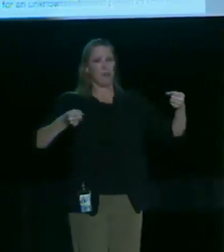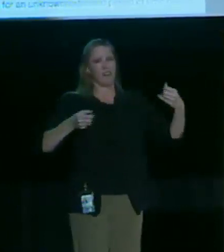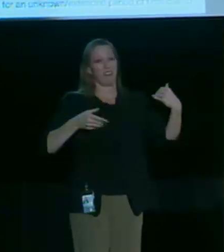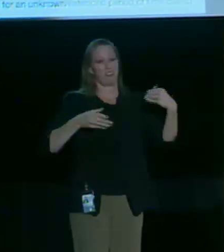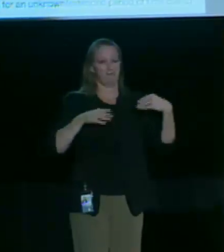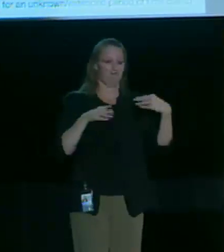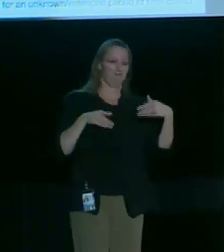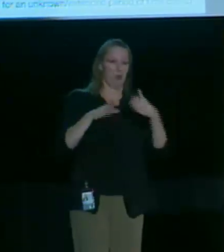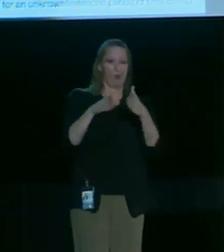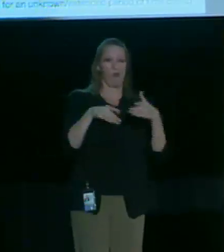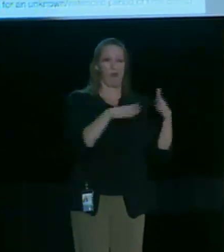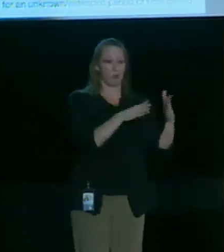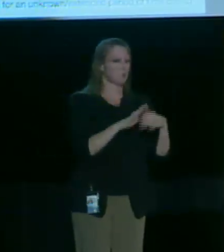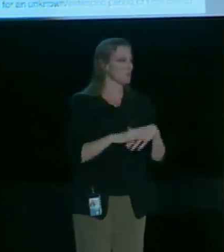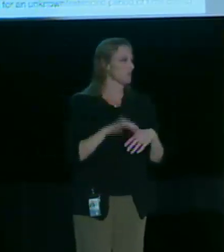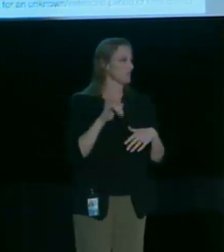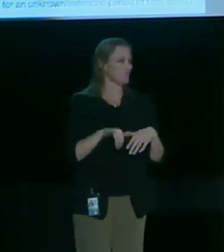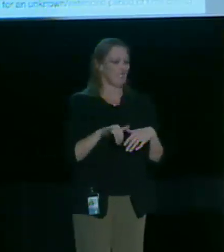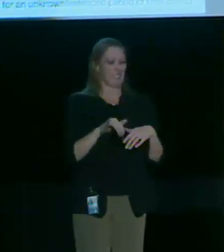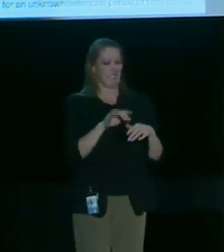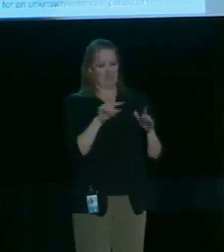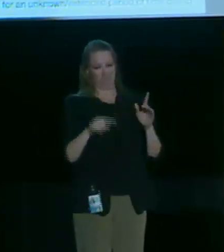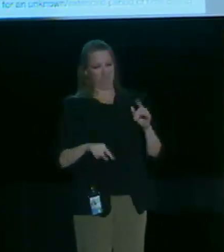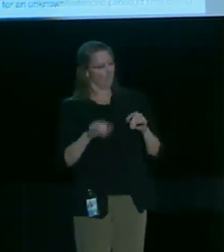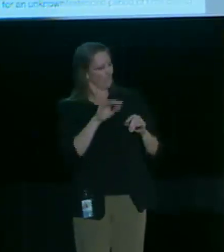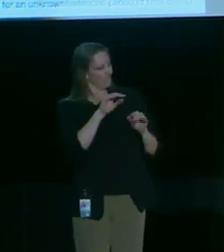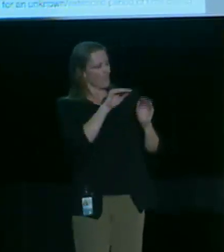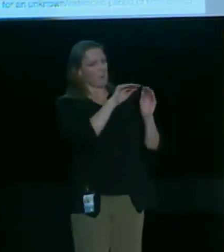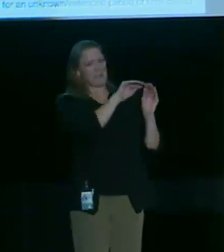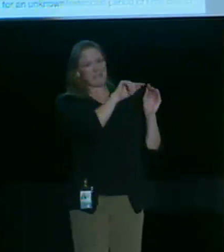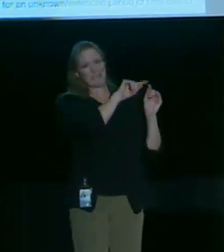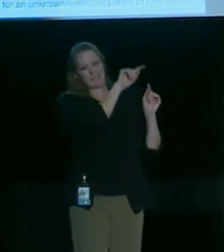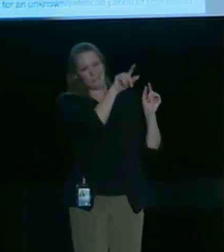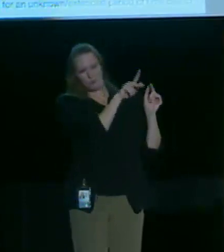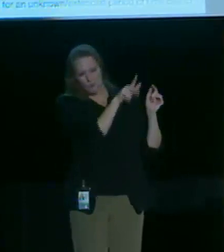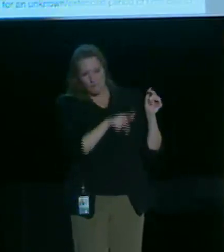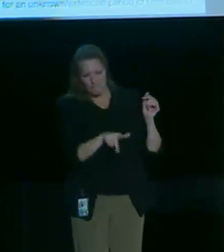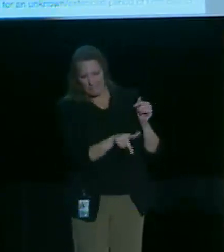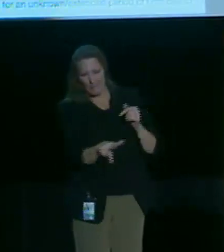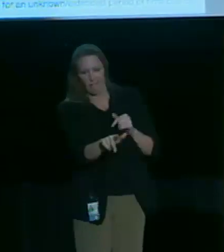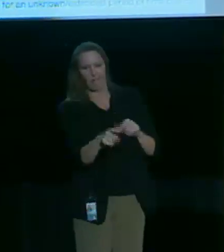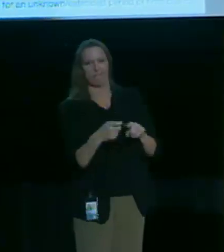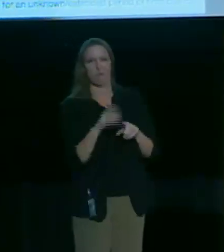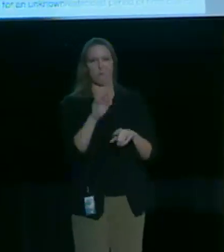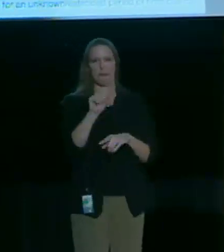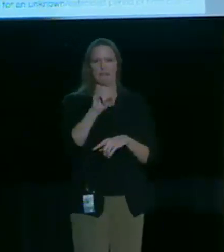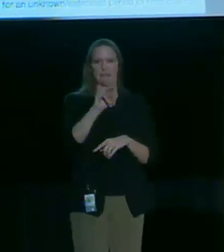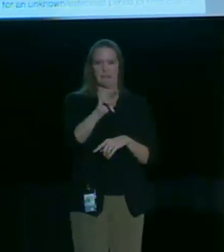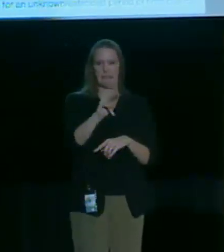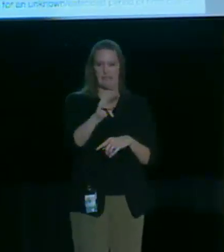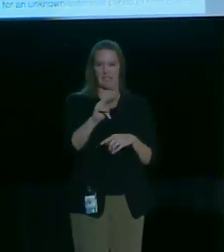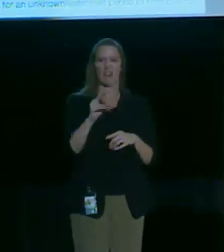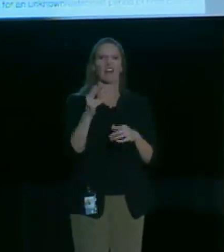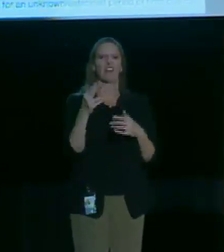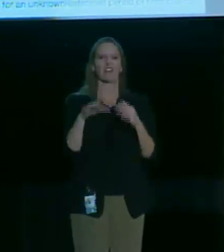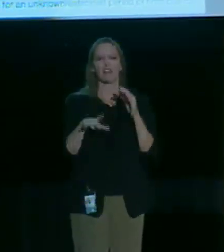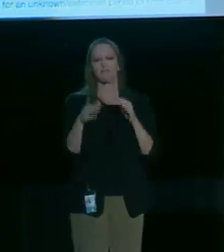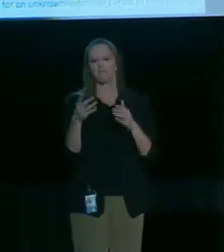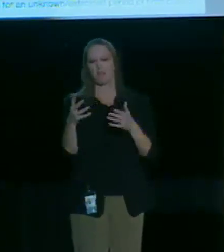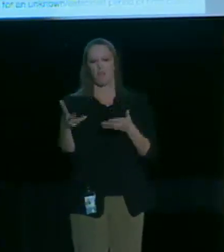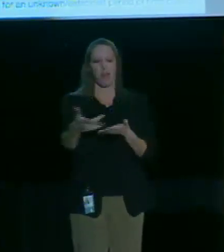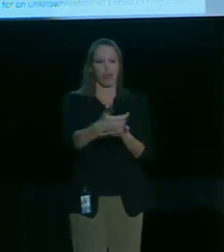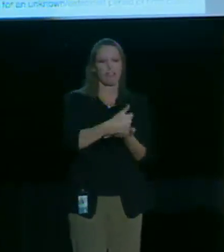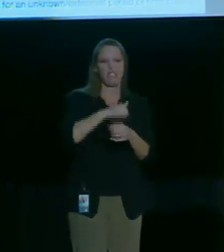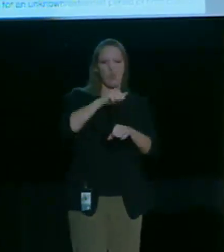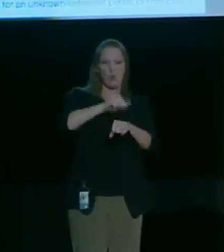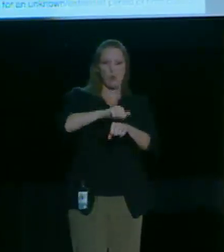which are coming down from the basins and taking that rock that they're pulling out of those basins